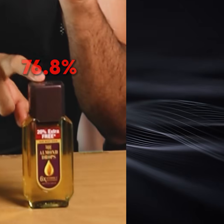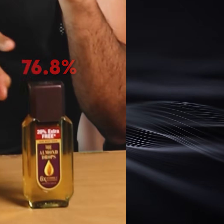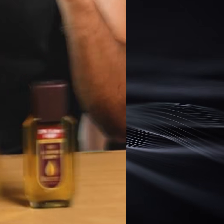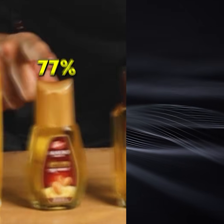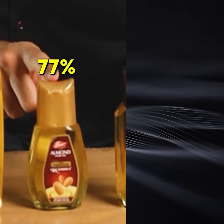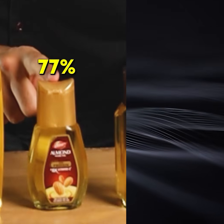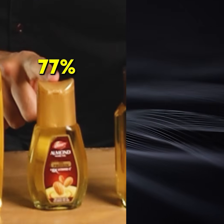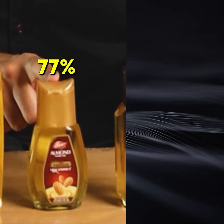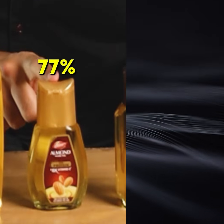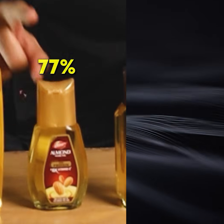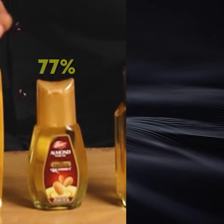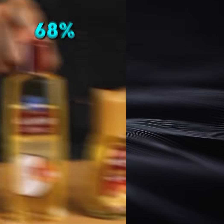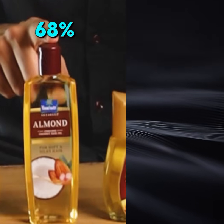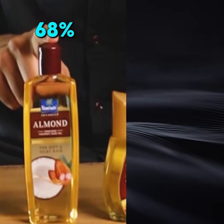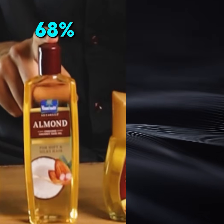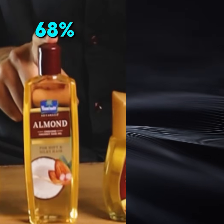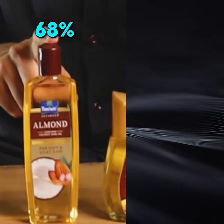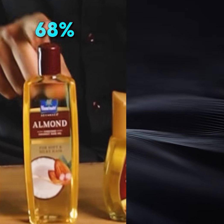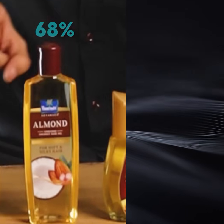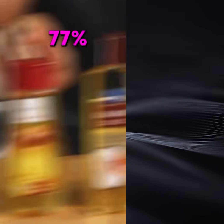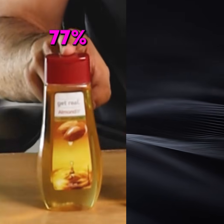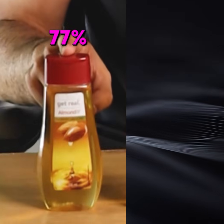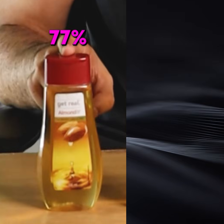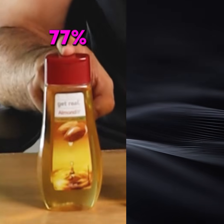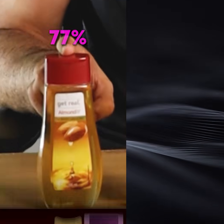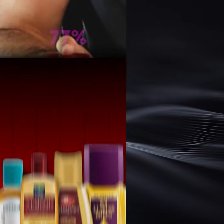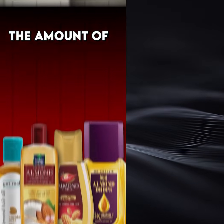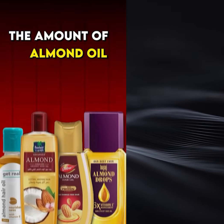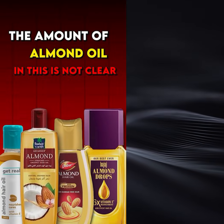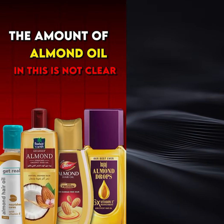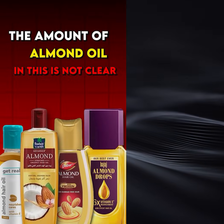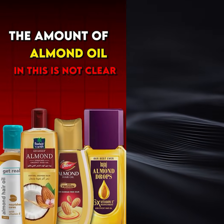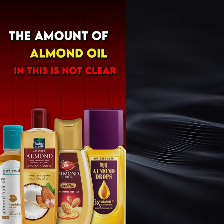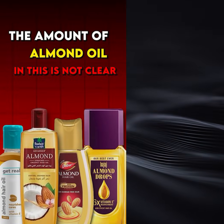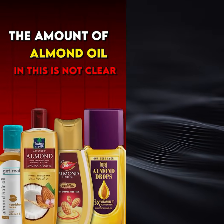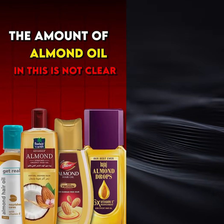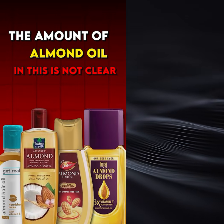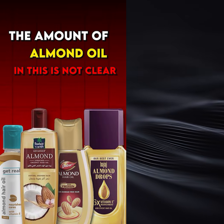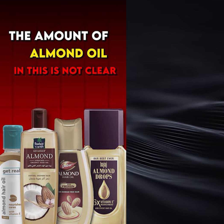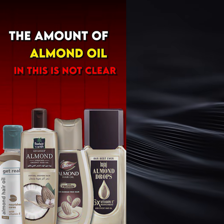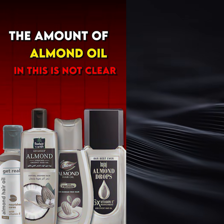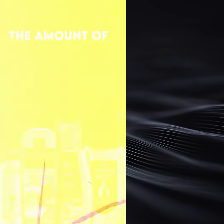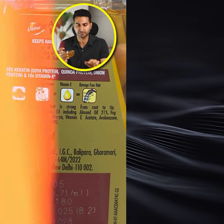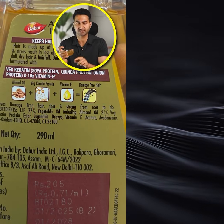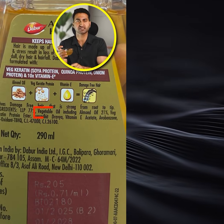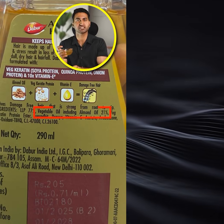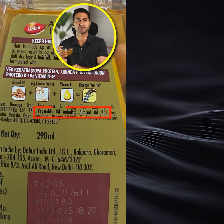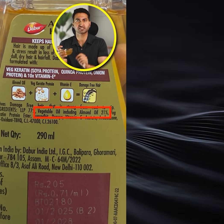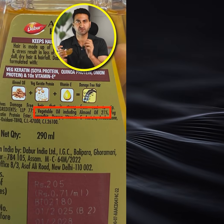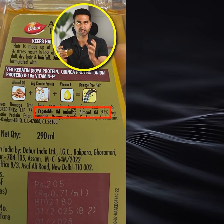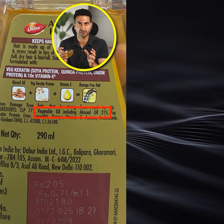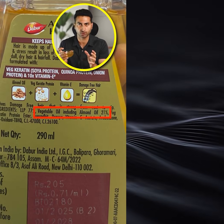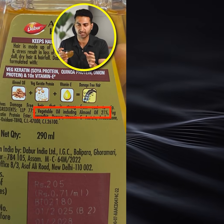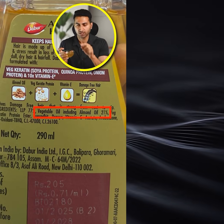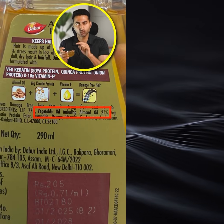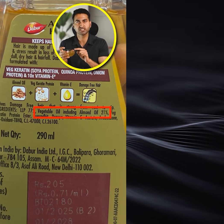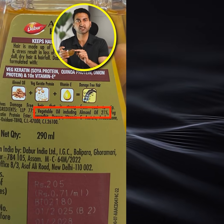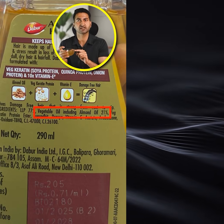Real almond oil will begin to thicken and may freeze or turn cloudy due to its natural fatty acid content. Fake almond oil, which is often cut